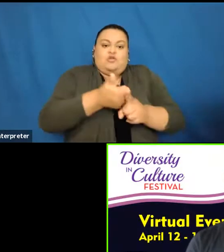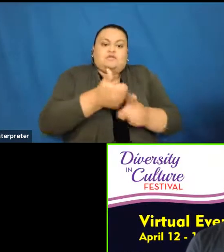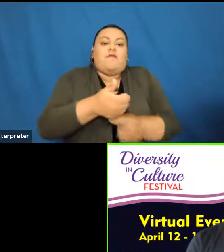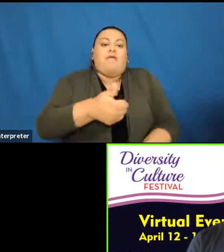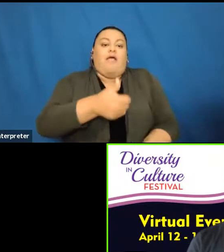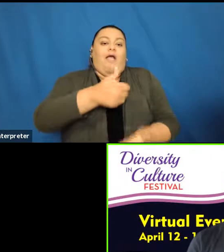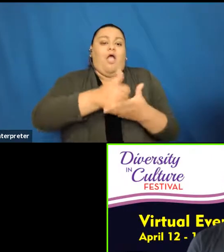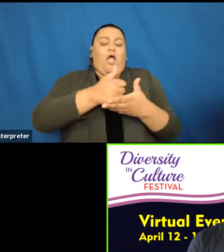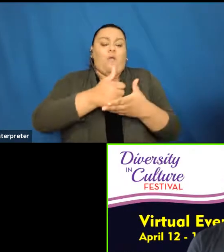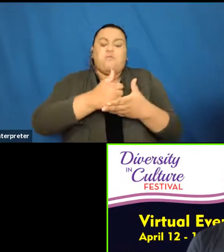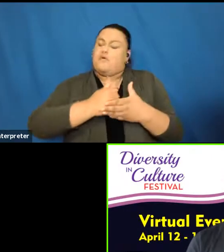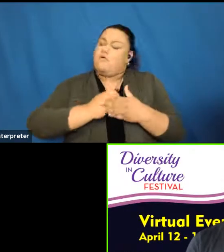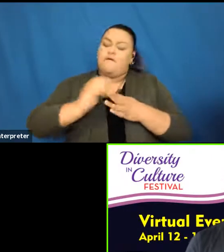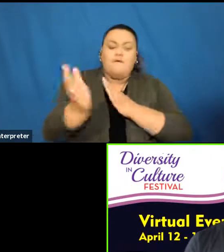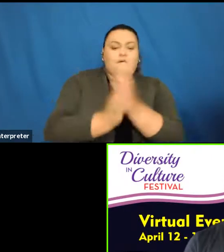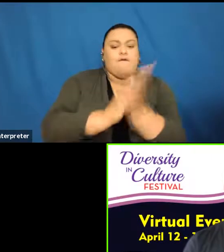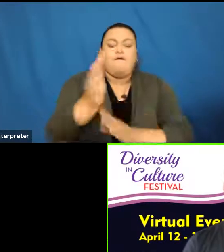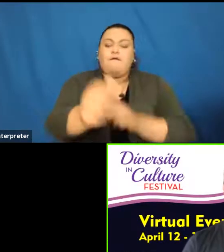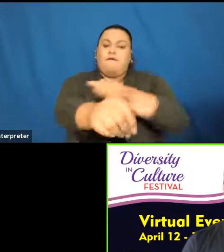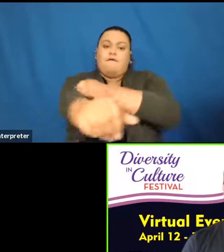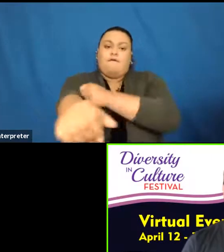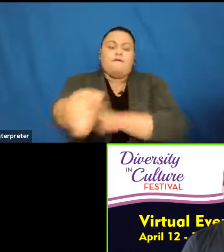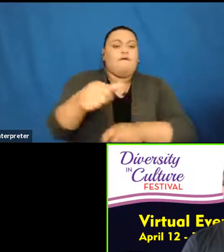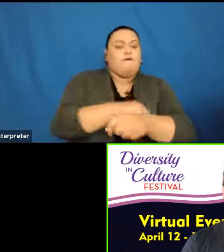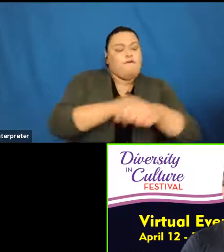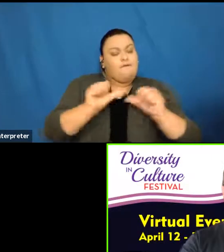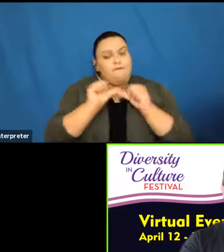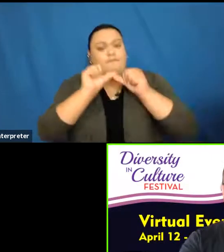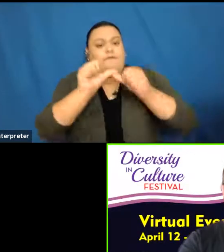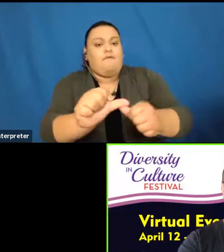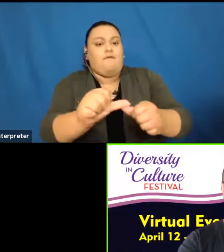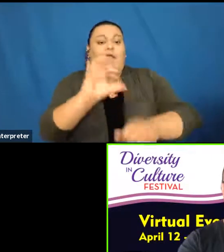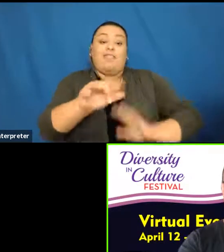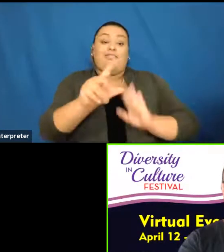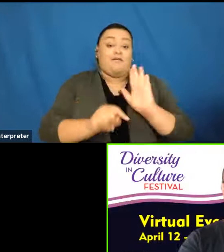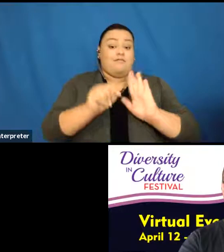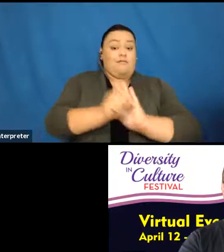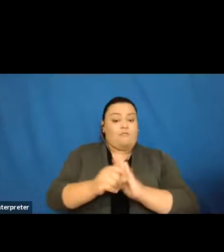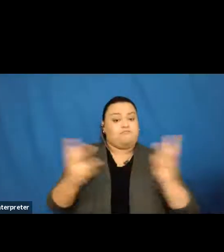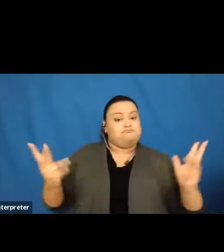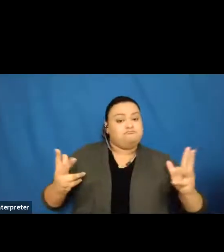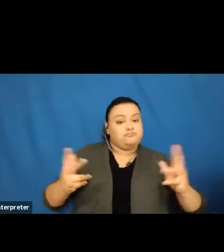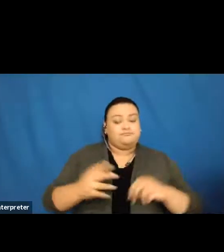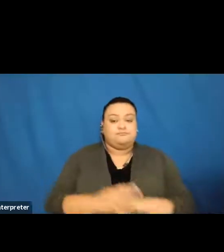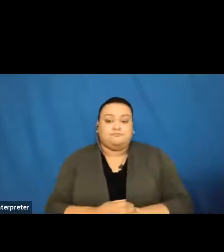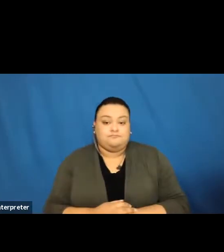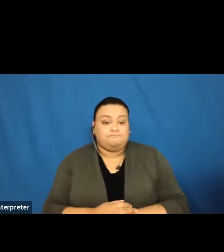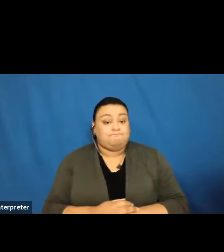your strength in that moment at that time? Good question. Yeah. Well, it hasn't been easy,